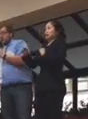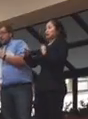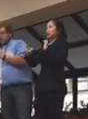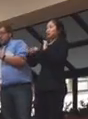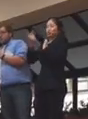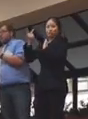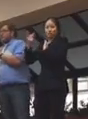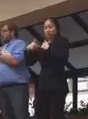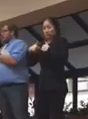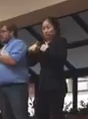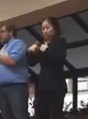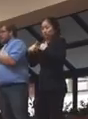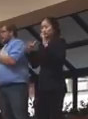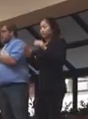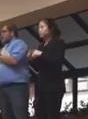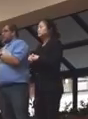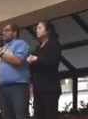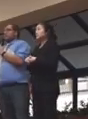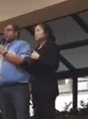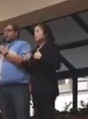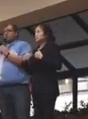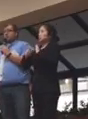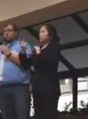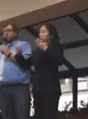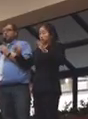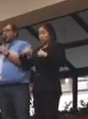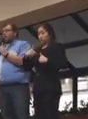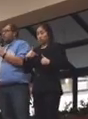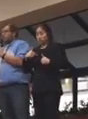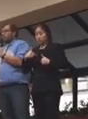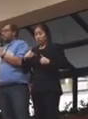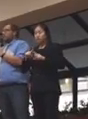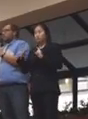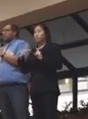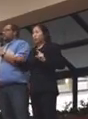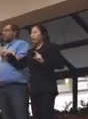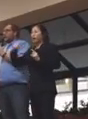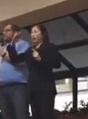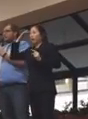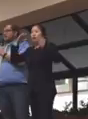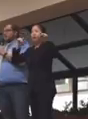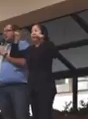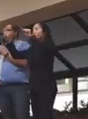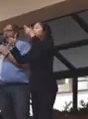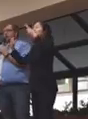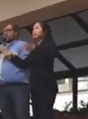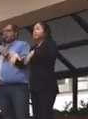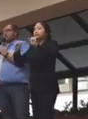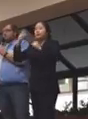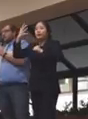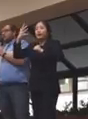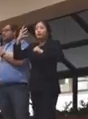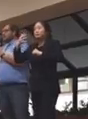people that have failed, excuse me. I've only taken it twice, but I know we all know people 5, 6, 7, 8,